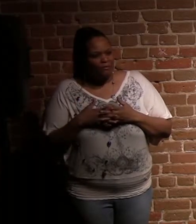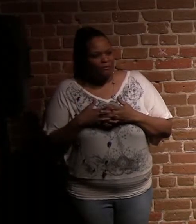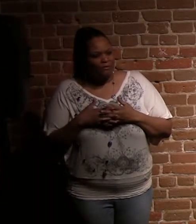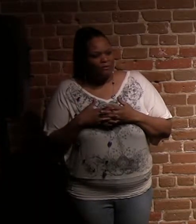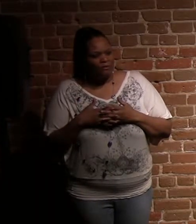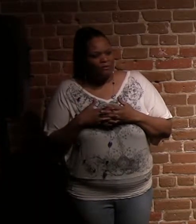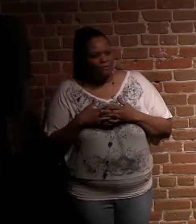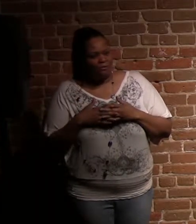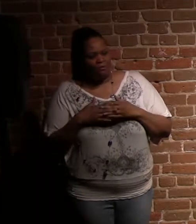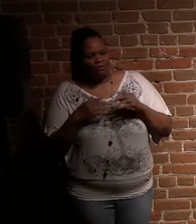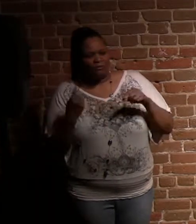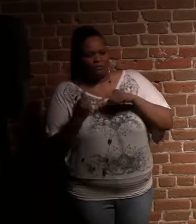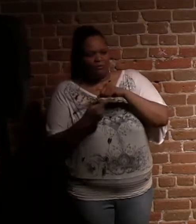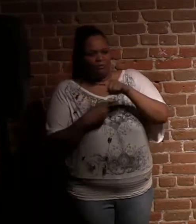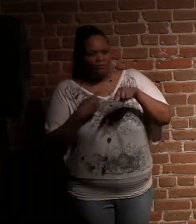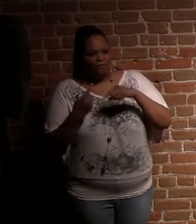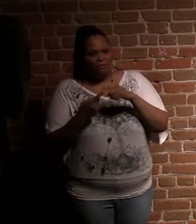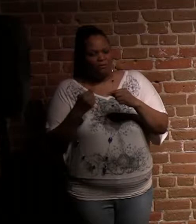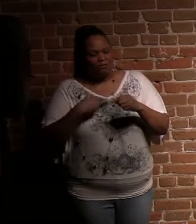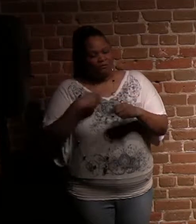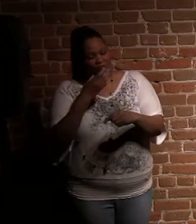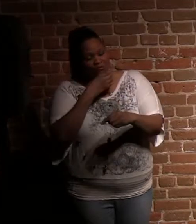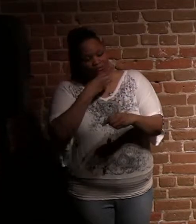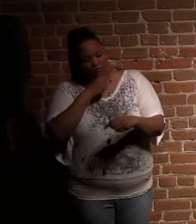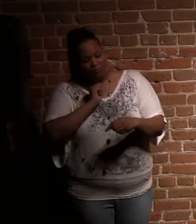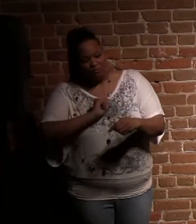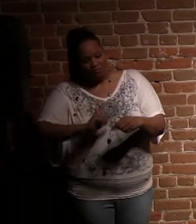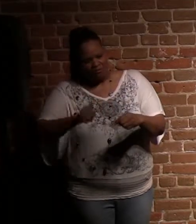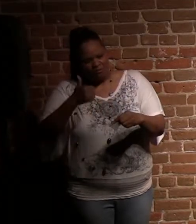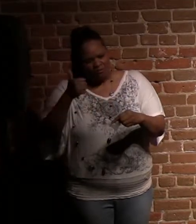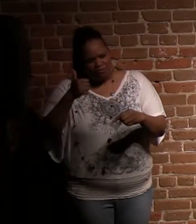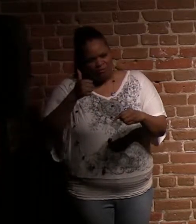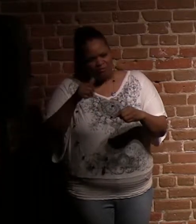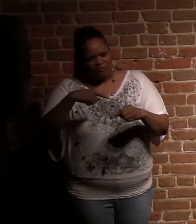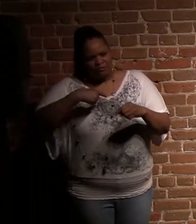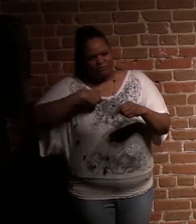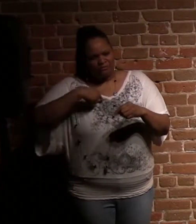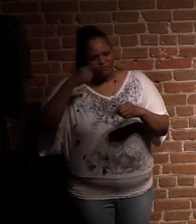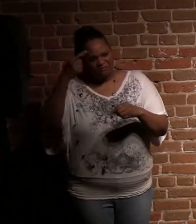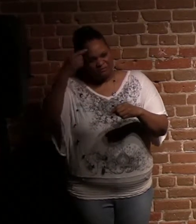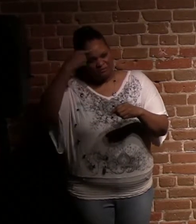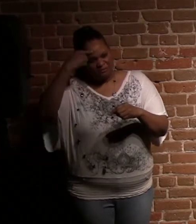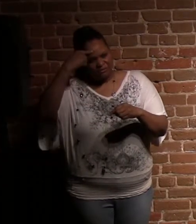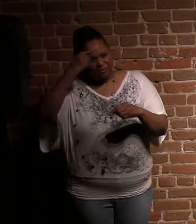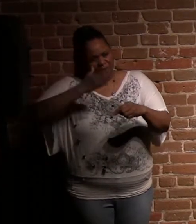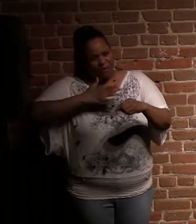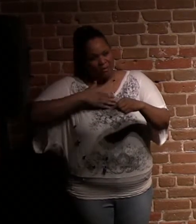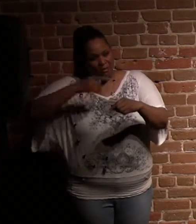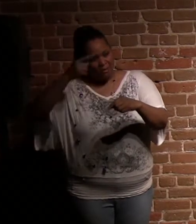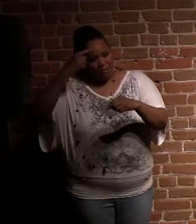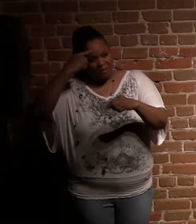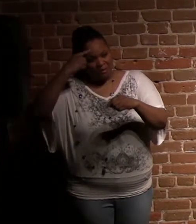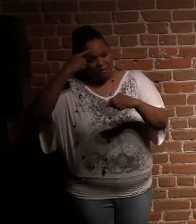10-year-old bravado, I had this thought, and it's actually the refrain.